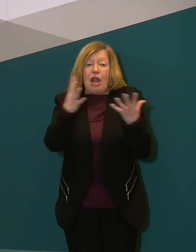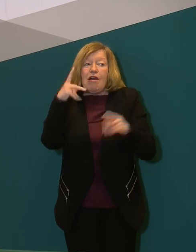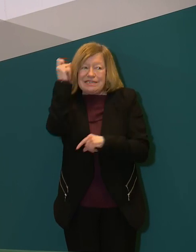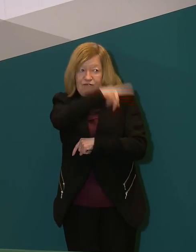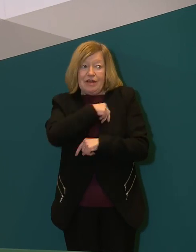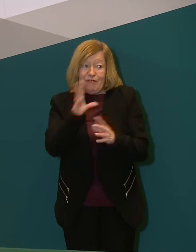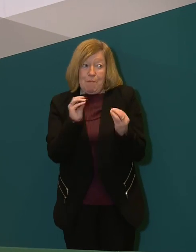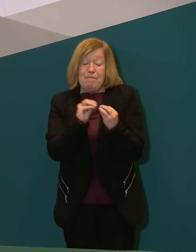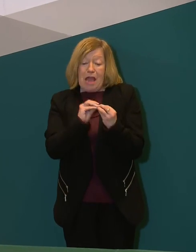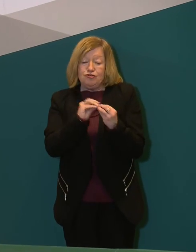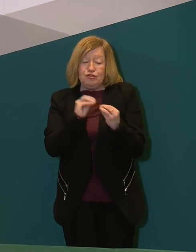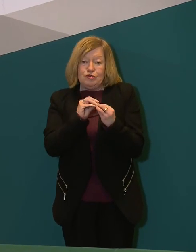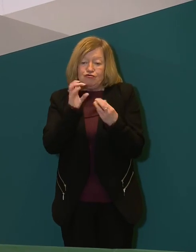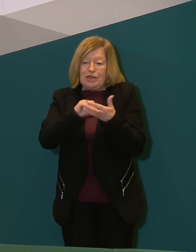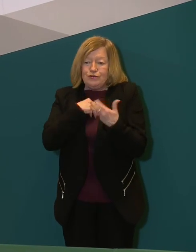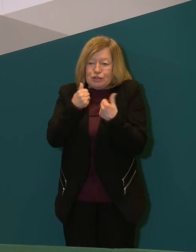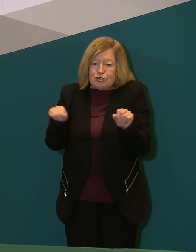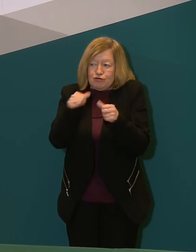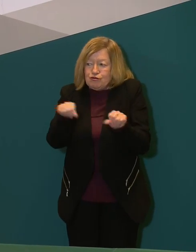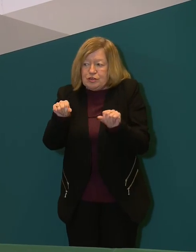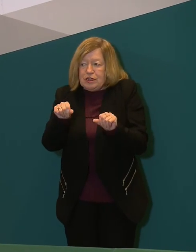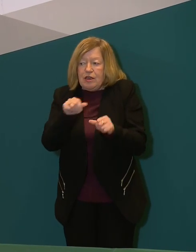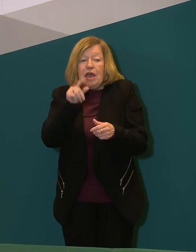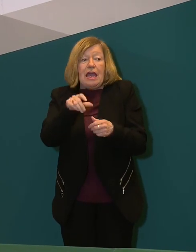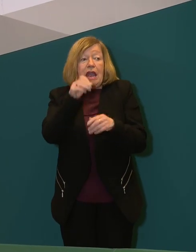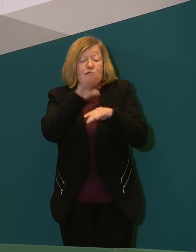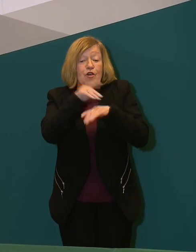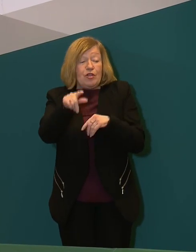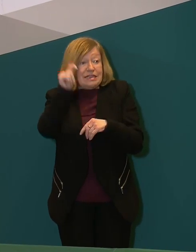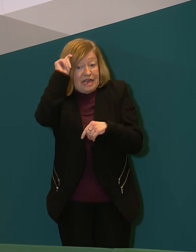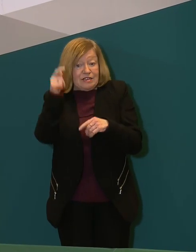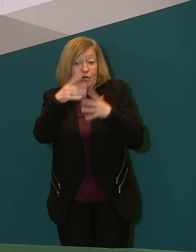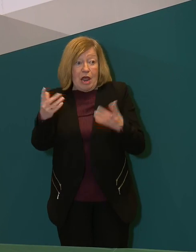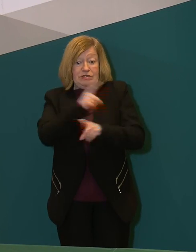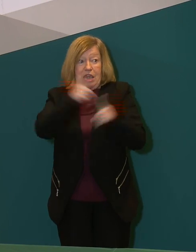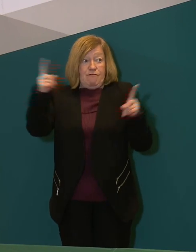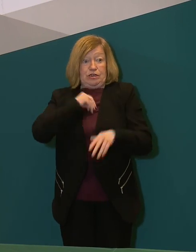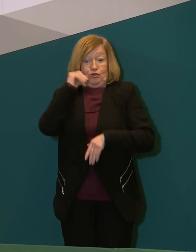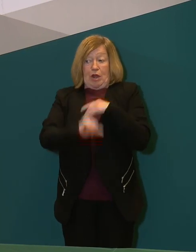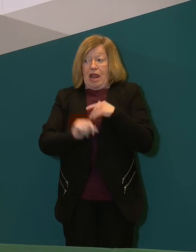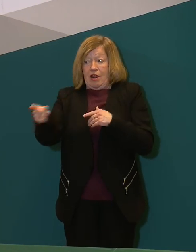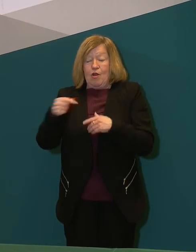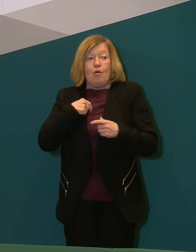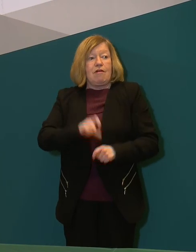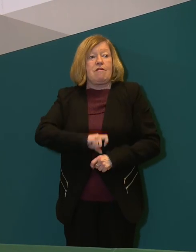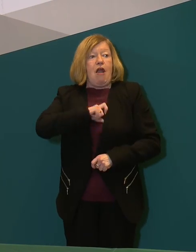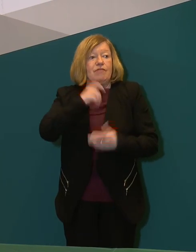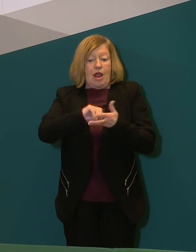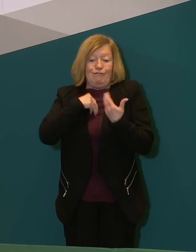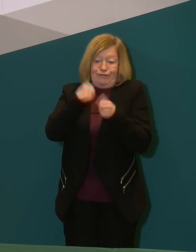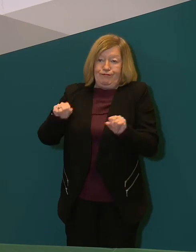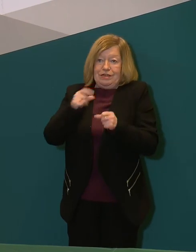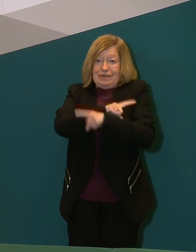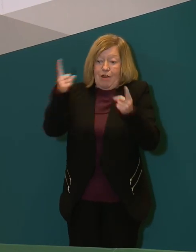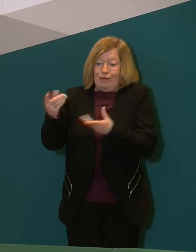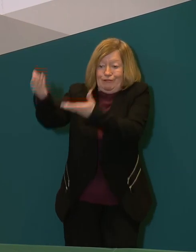difficulty securing the kit for testing, and we now have a delivery today we're confident we have a secure delivery now